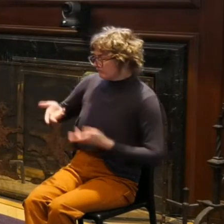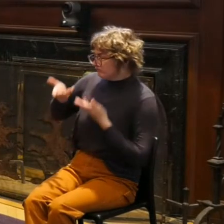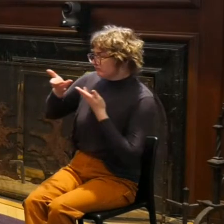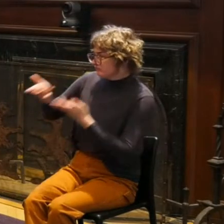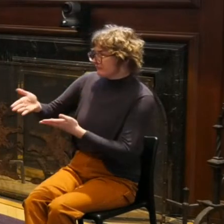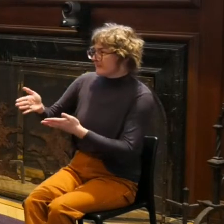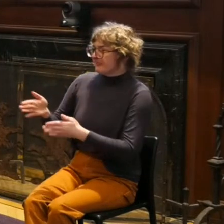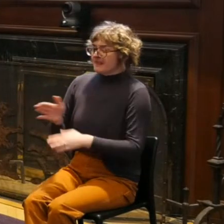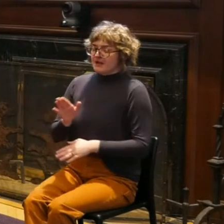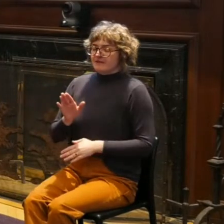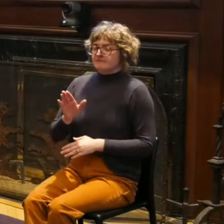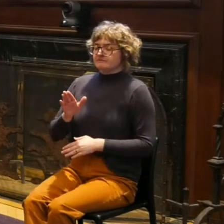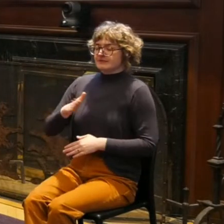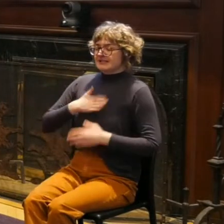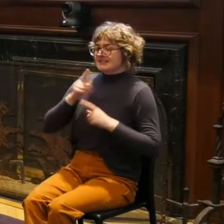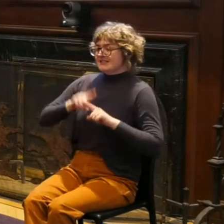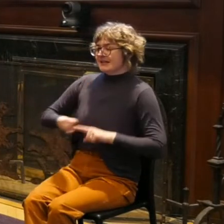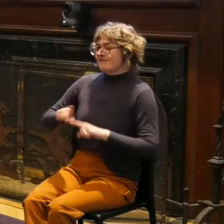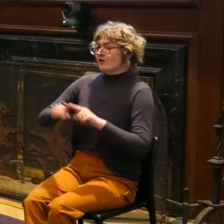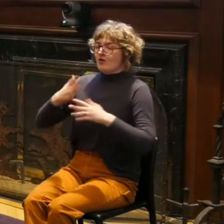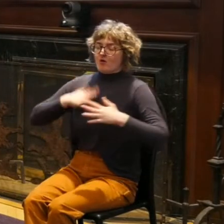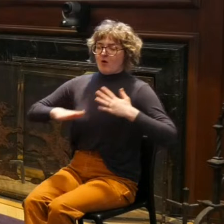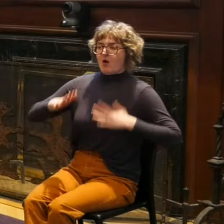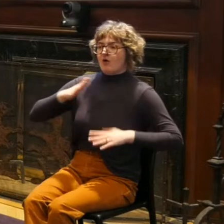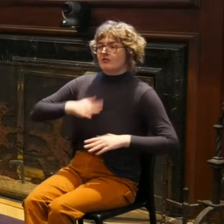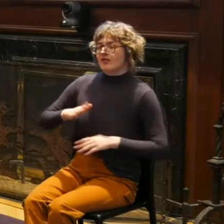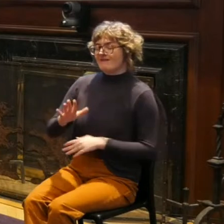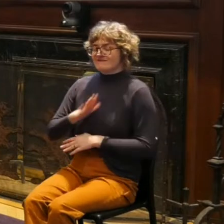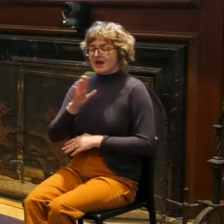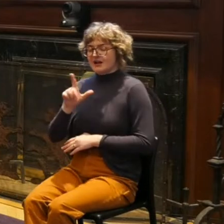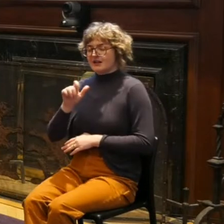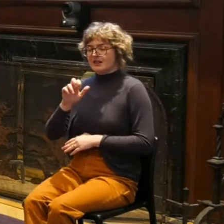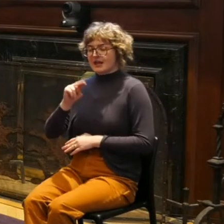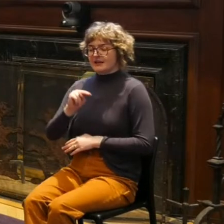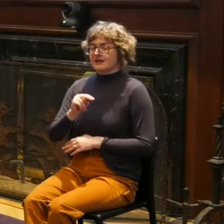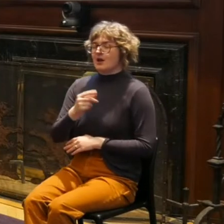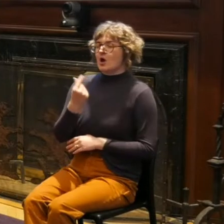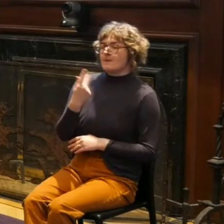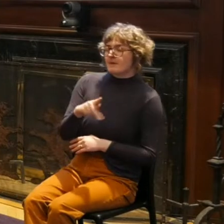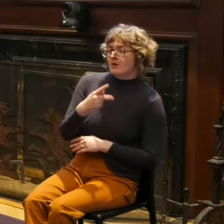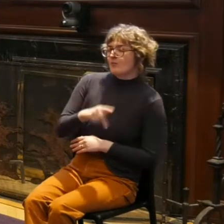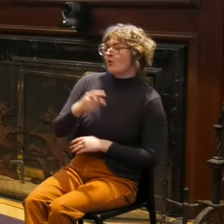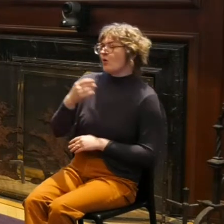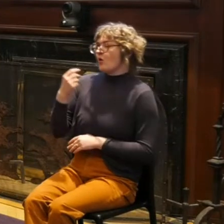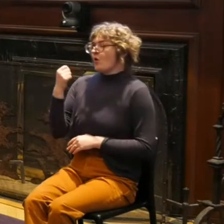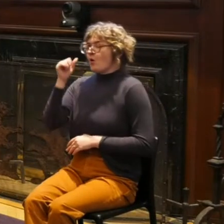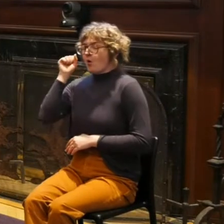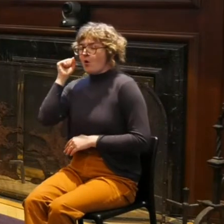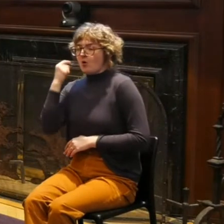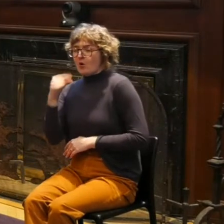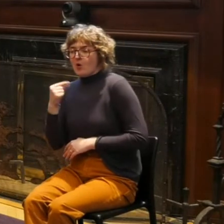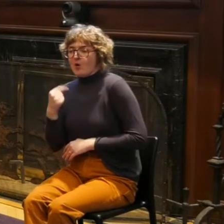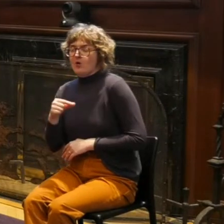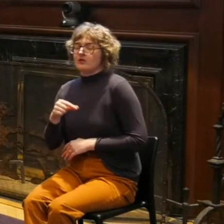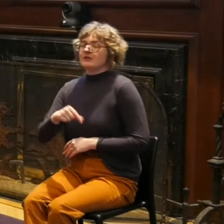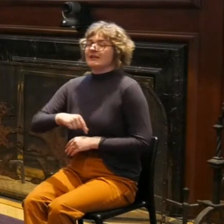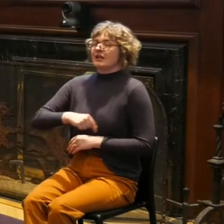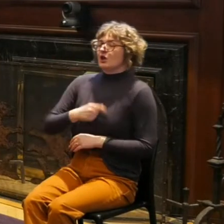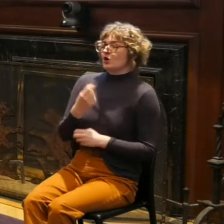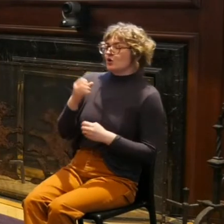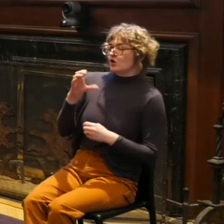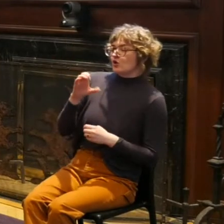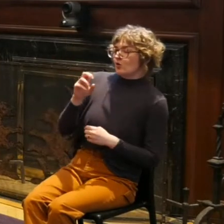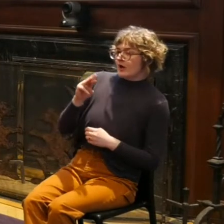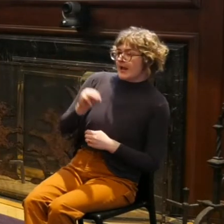fine linens and scarlet, fine linens, purple and gold, crimson and cream, royal blue